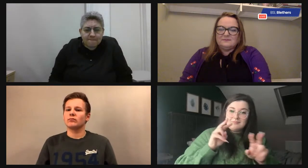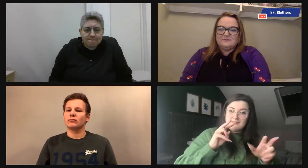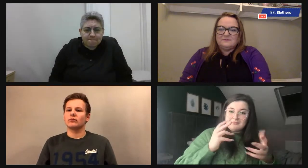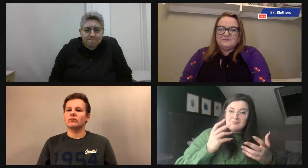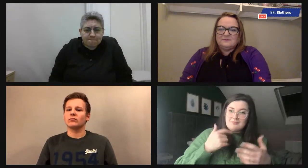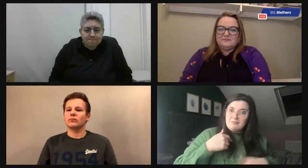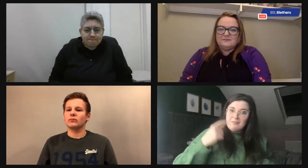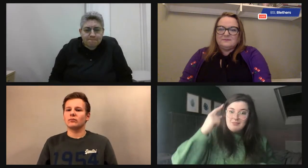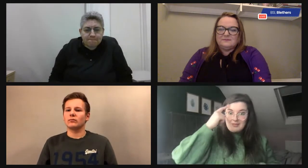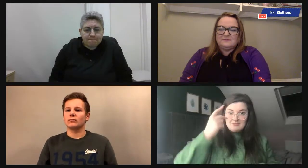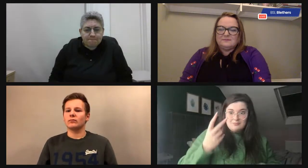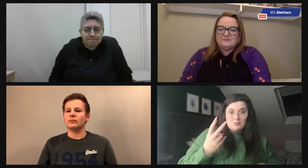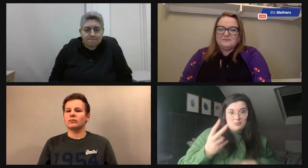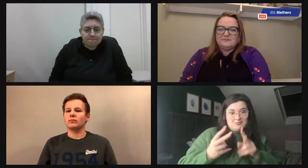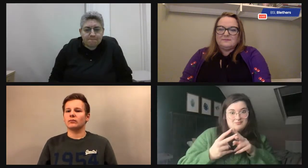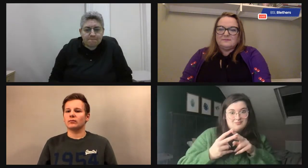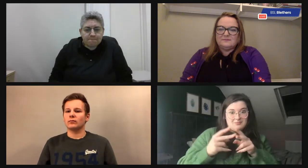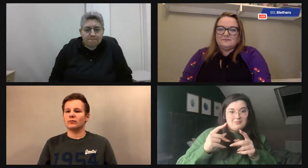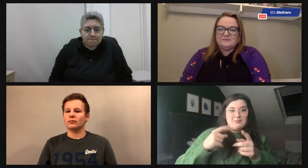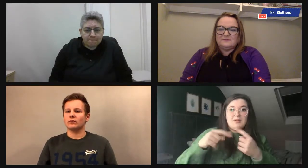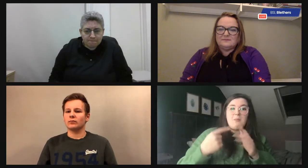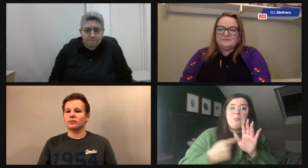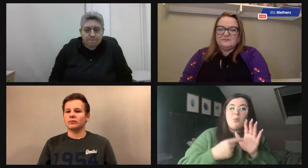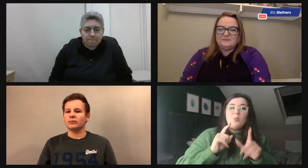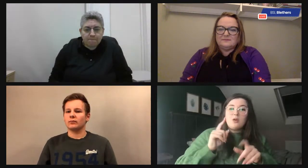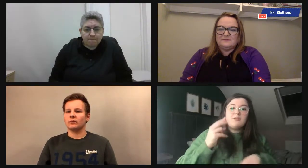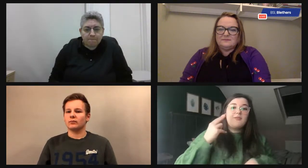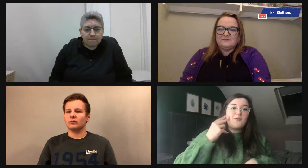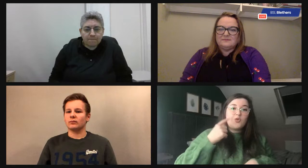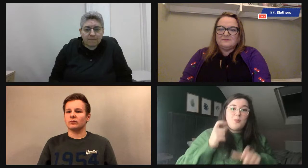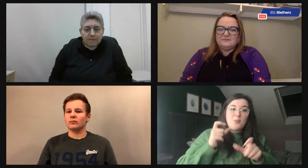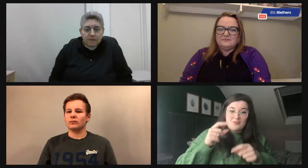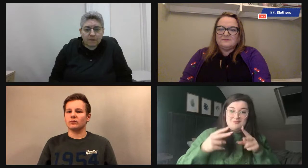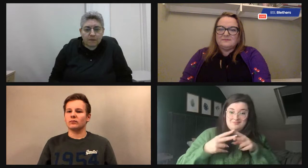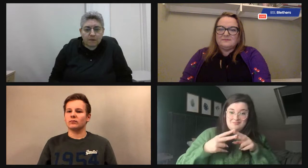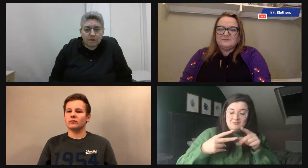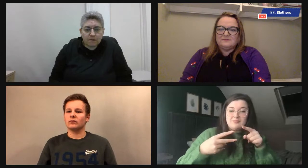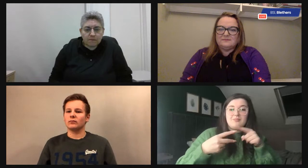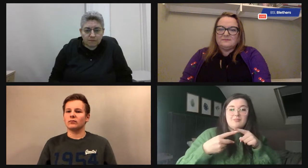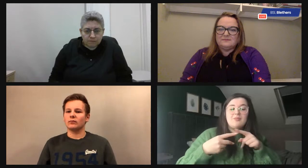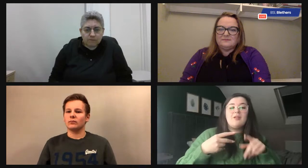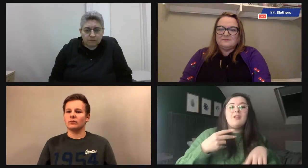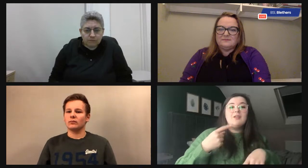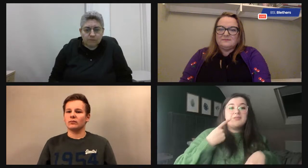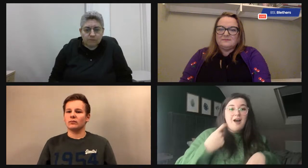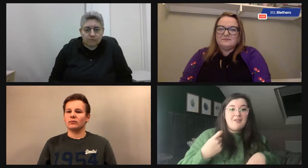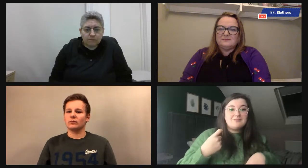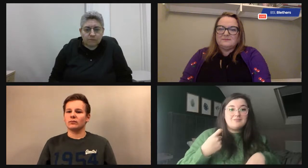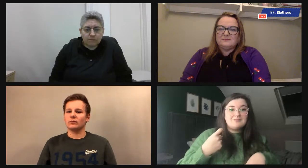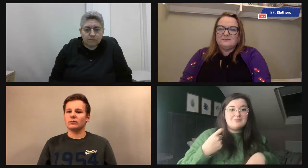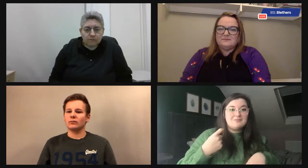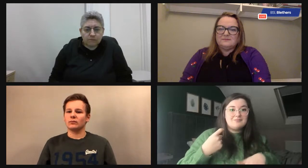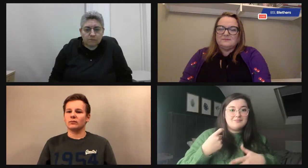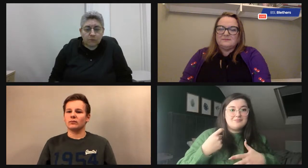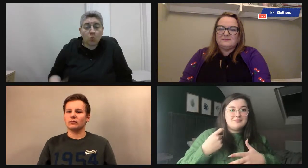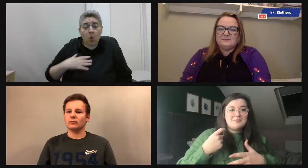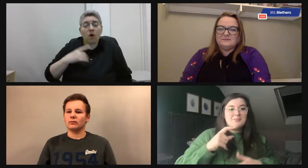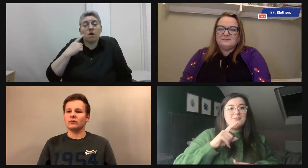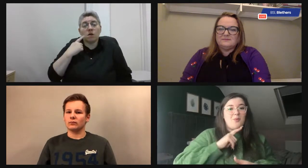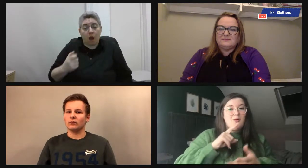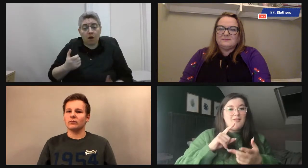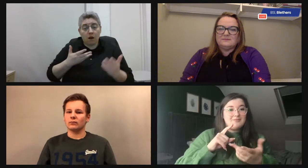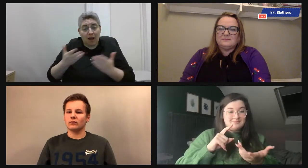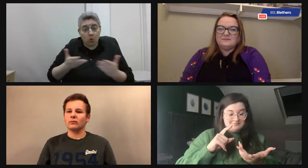provisions? Well, what I see is there's sort of two things. I think it's important for deaf young people that